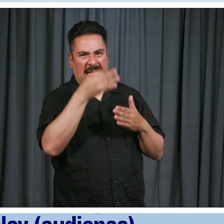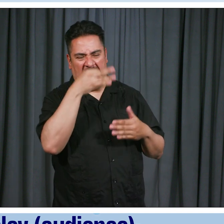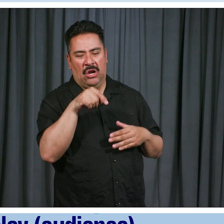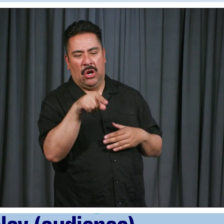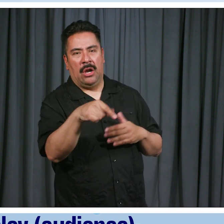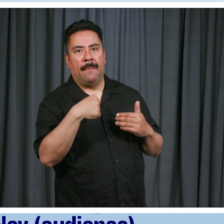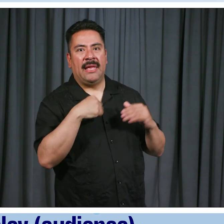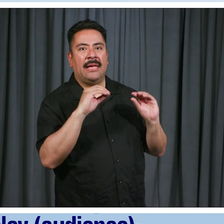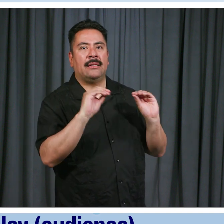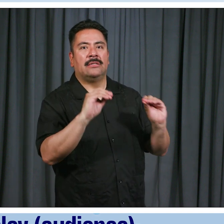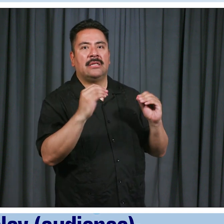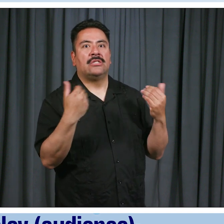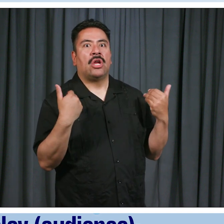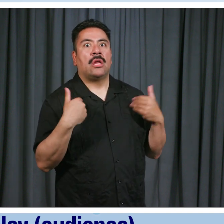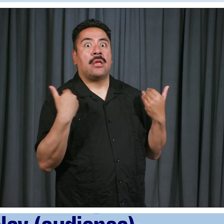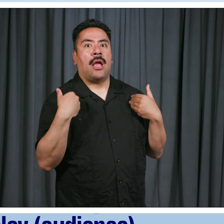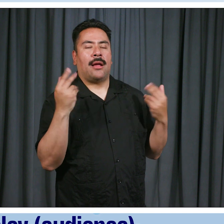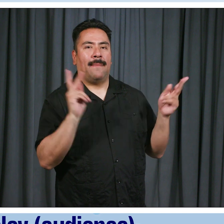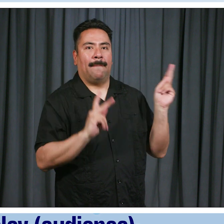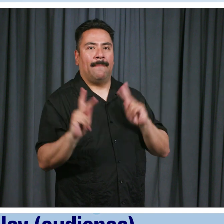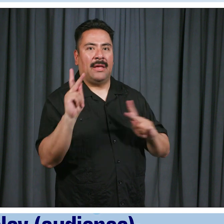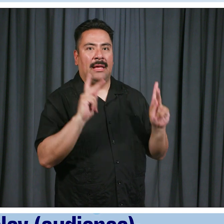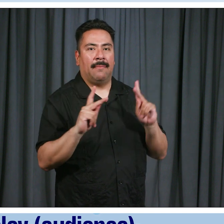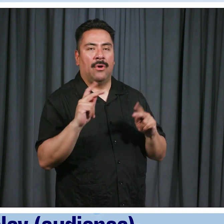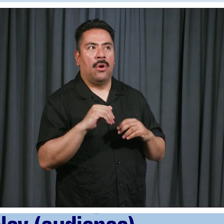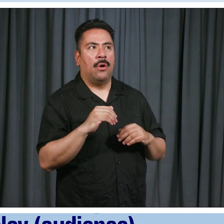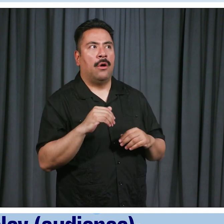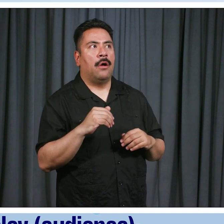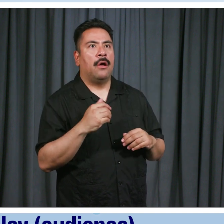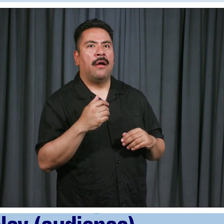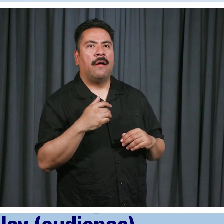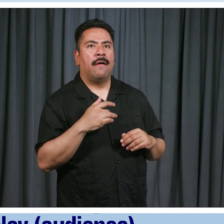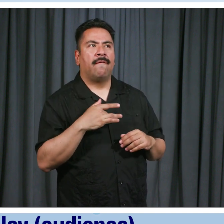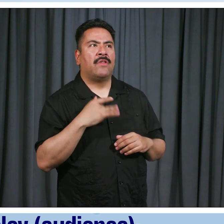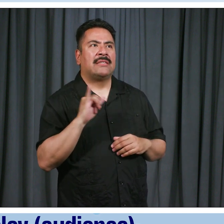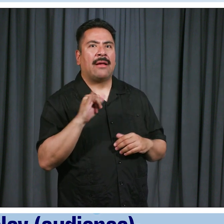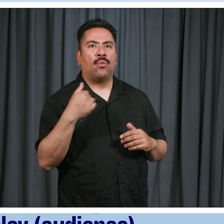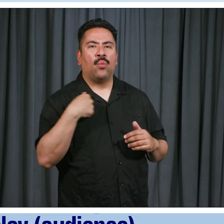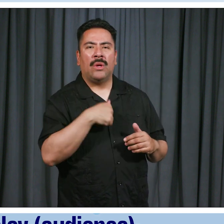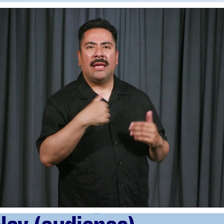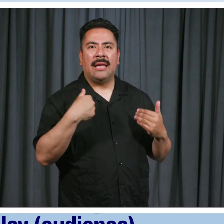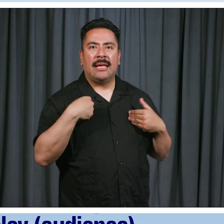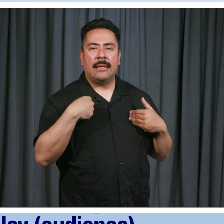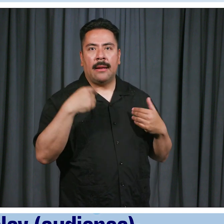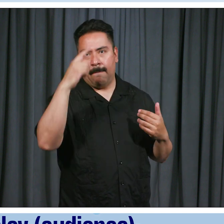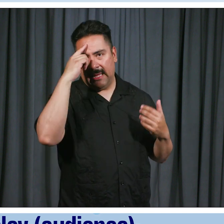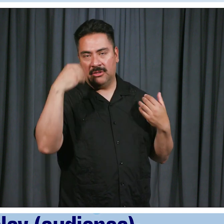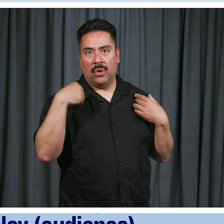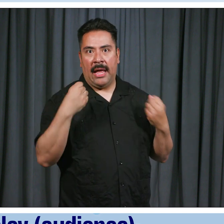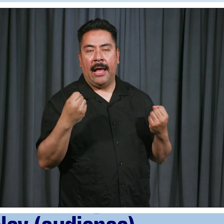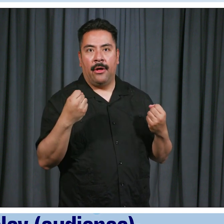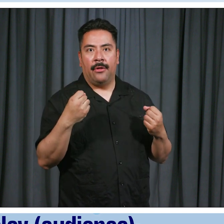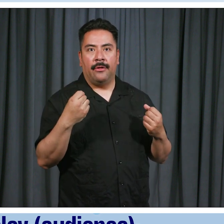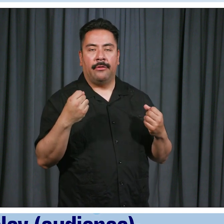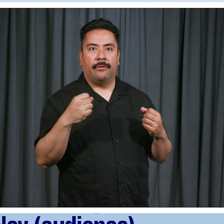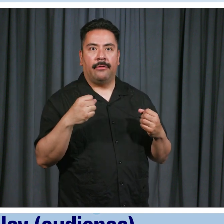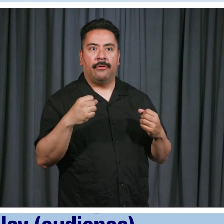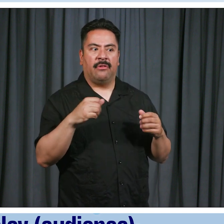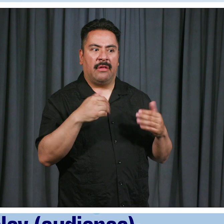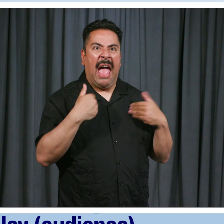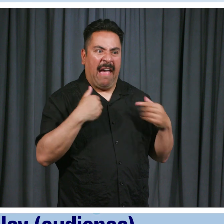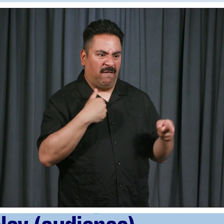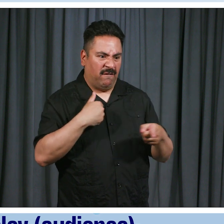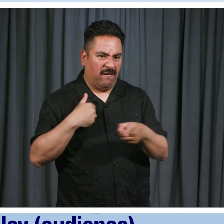a lot of young people. And it almost feels like we're in a mental health epidemic within the age group right now. And a lot